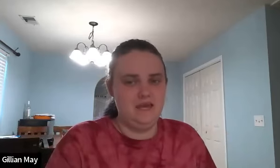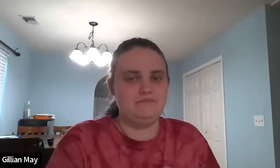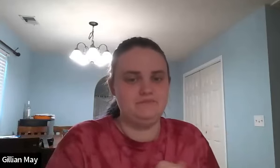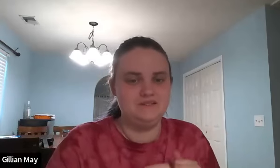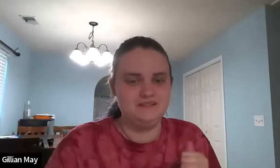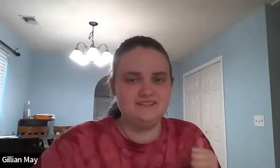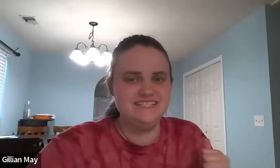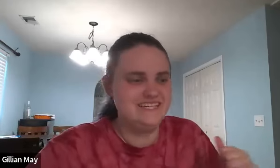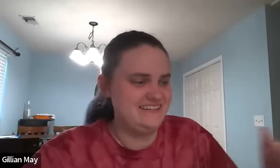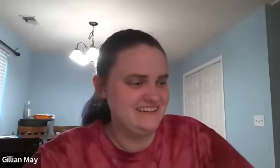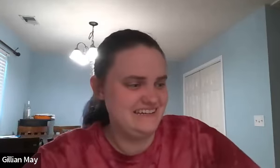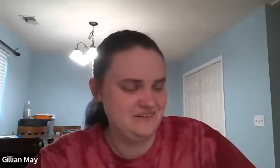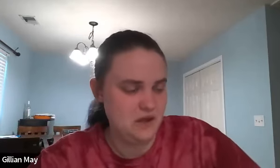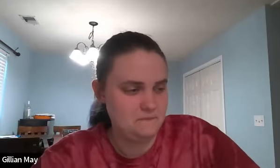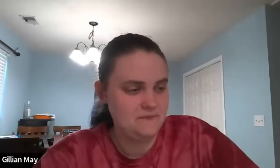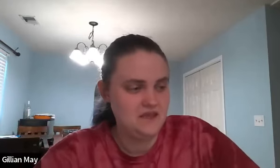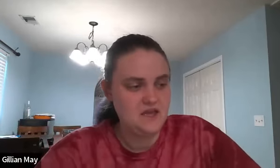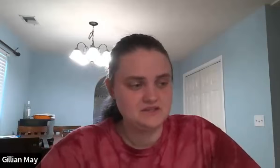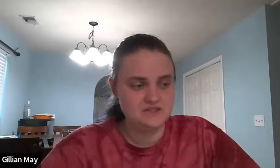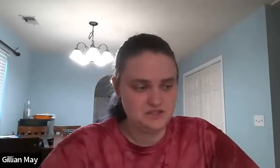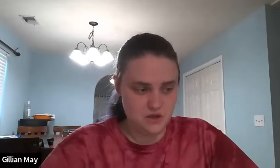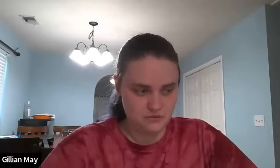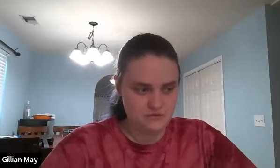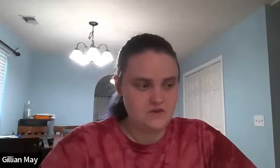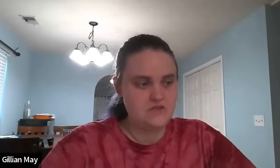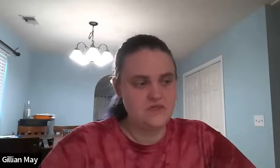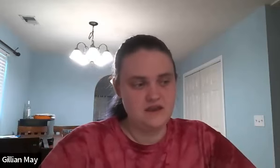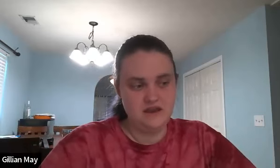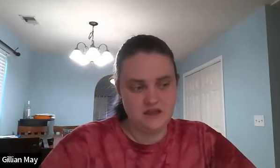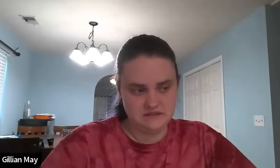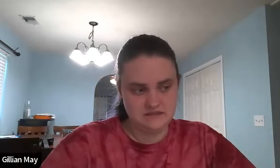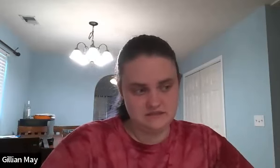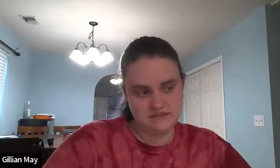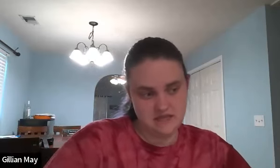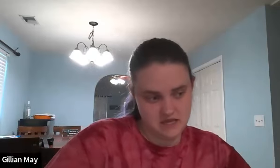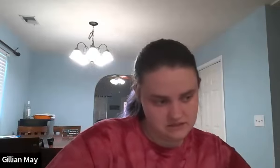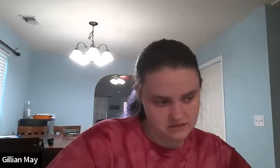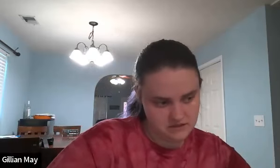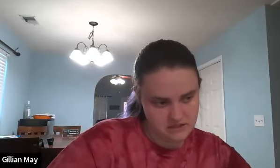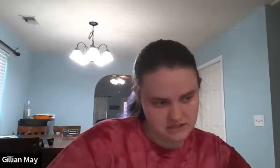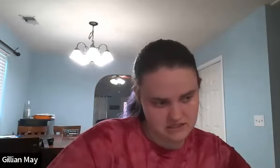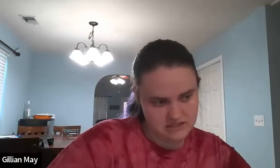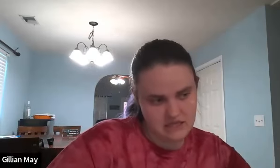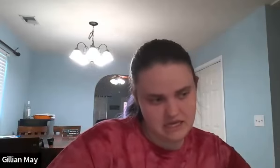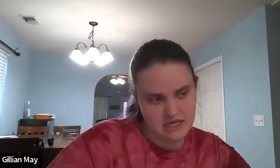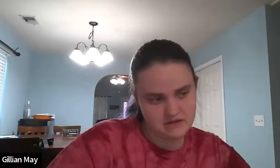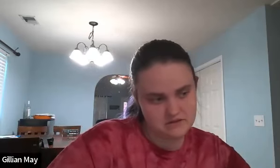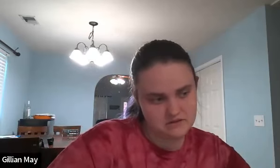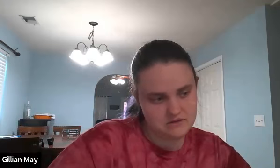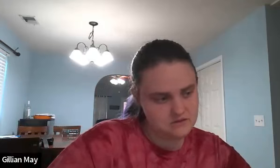Yep. Good. Okay. So the next set is like,